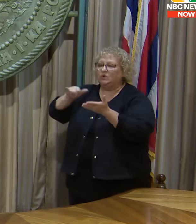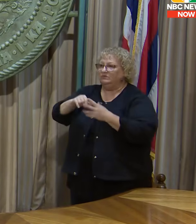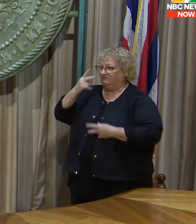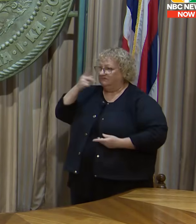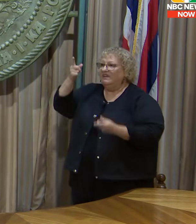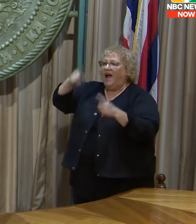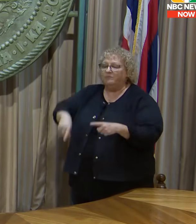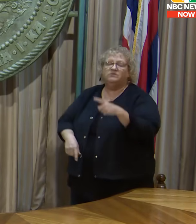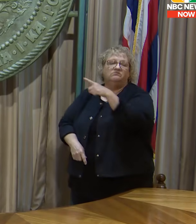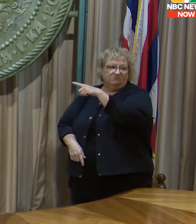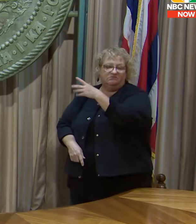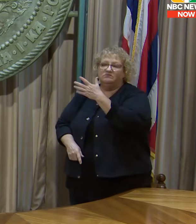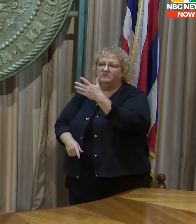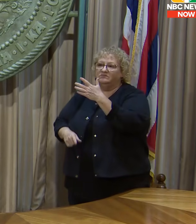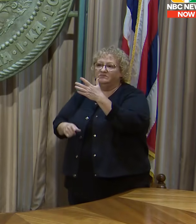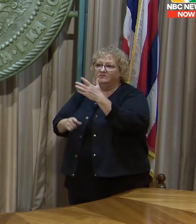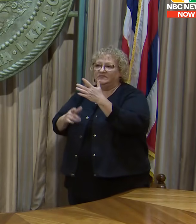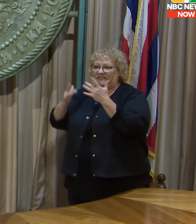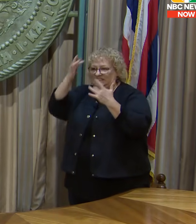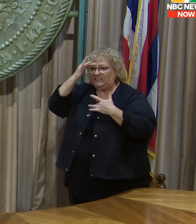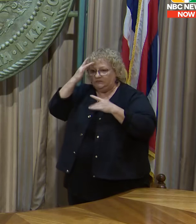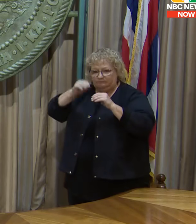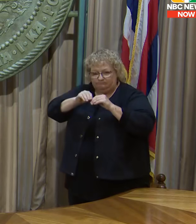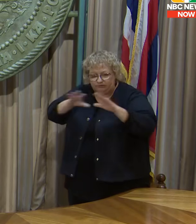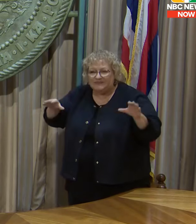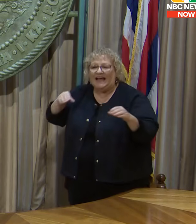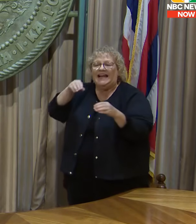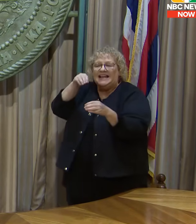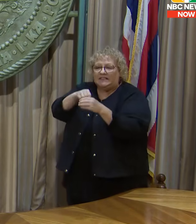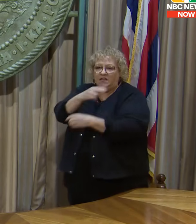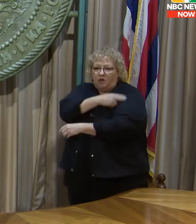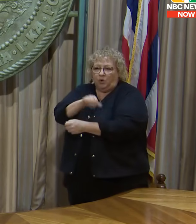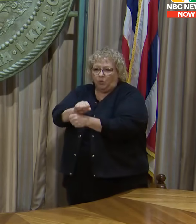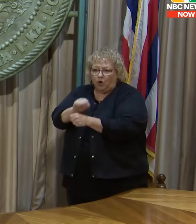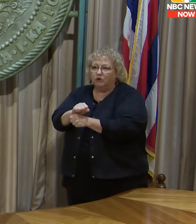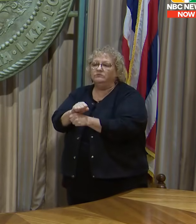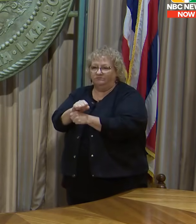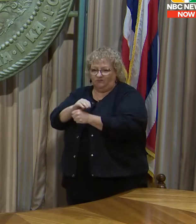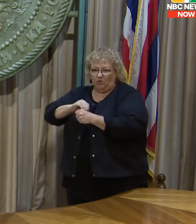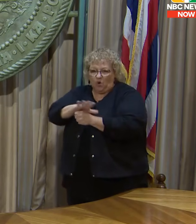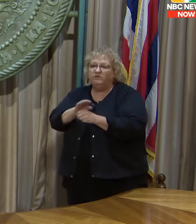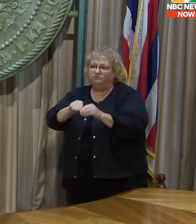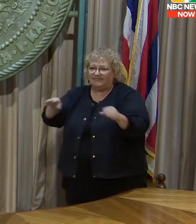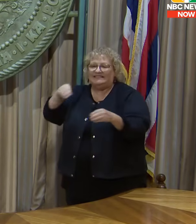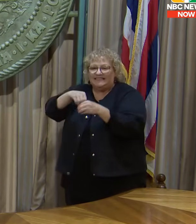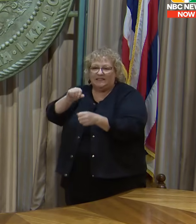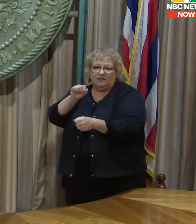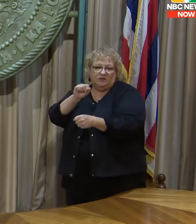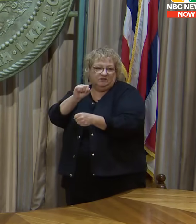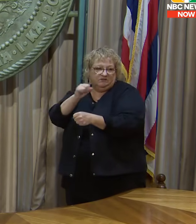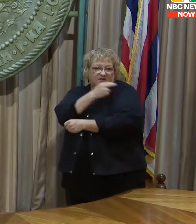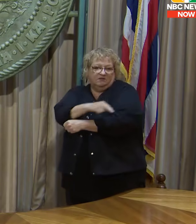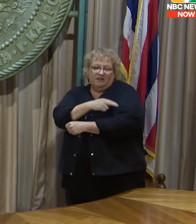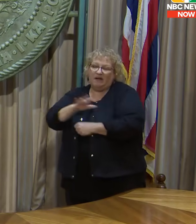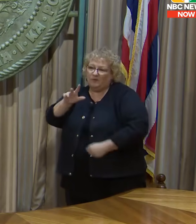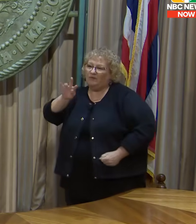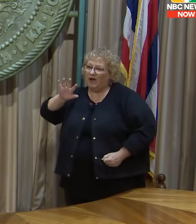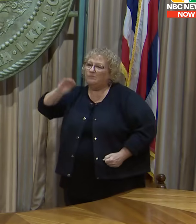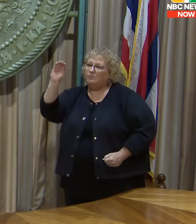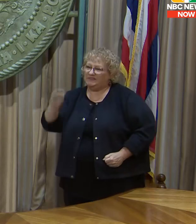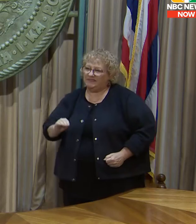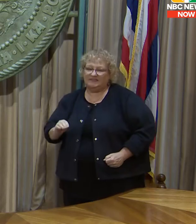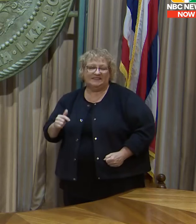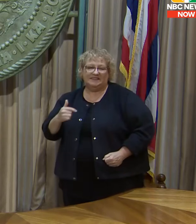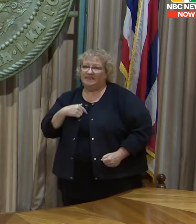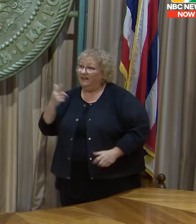seen rates of illness among healthcare workers, most likely COVID-19, about 25%. So we